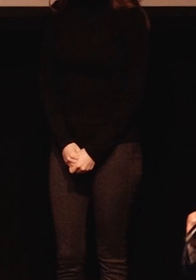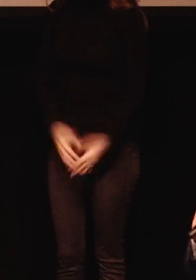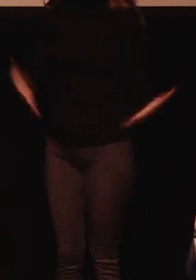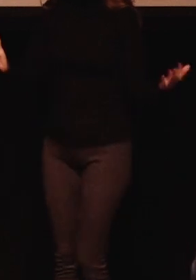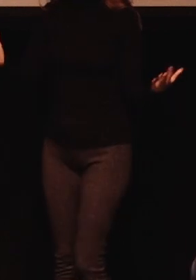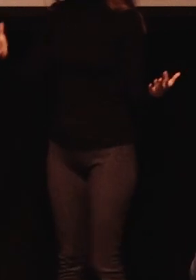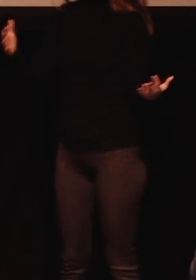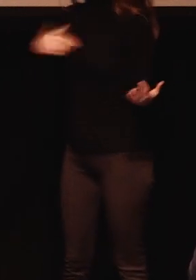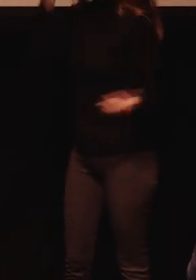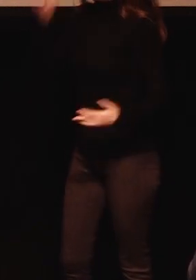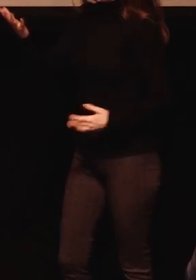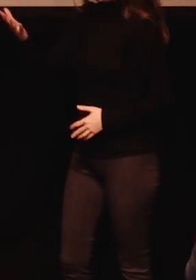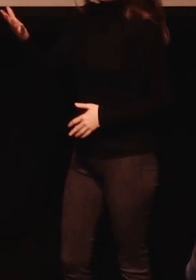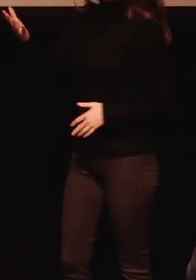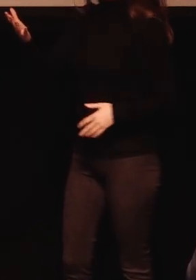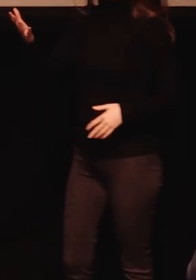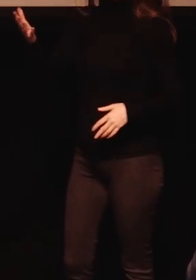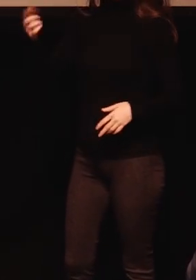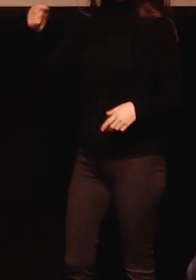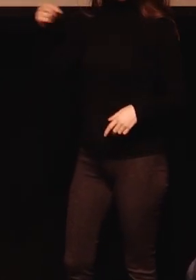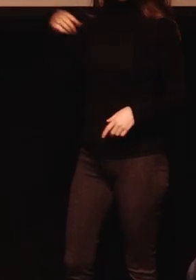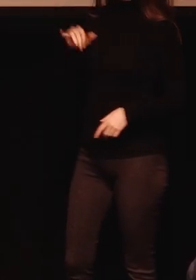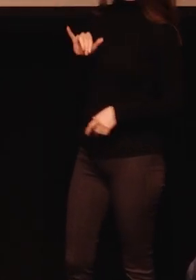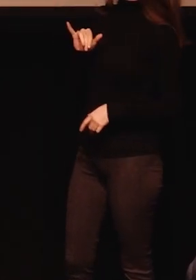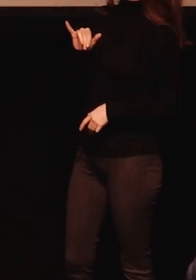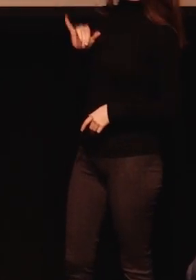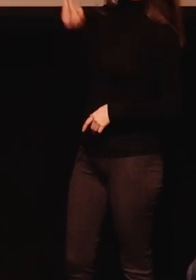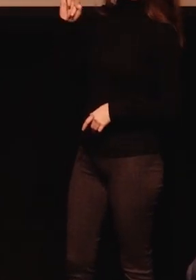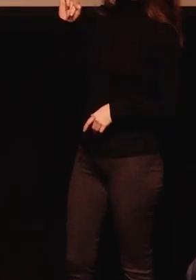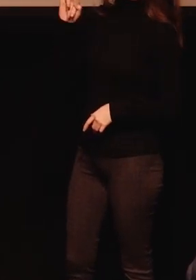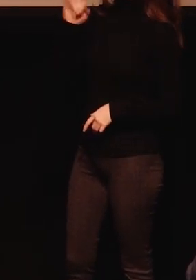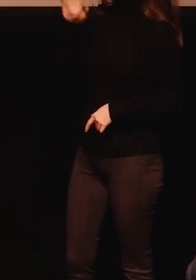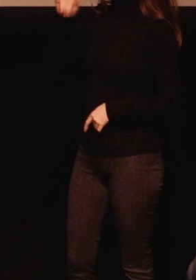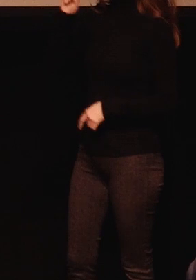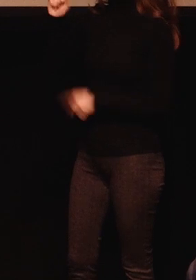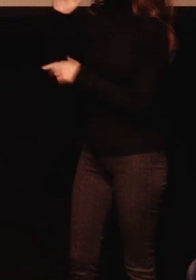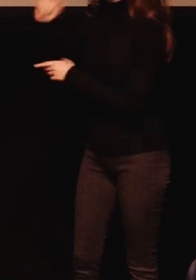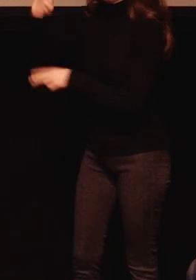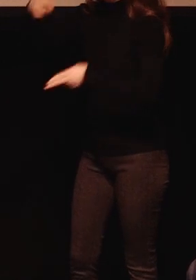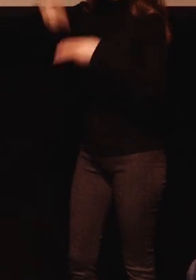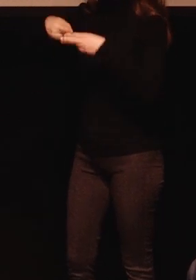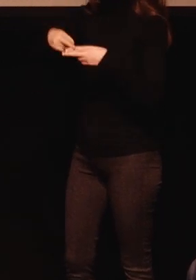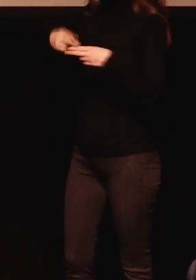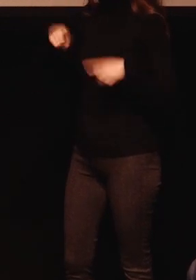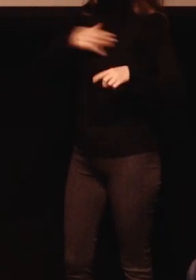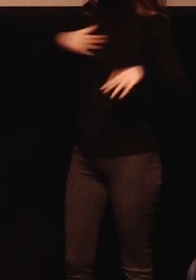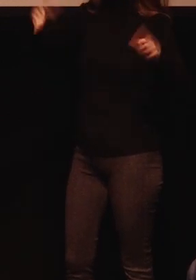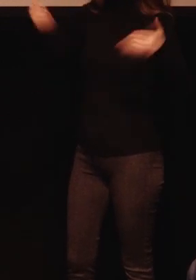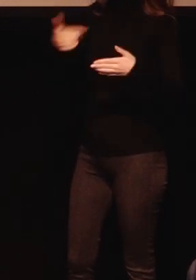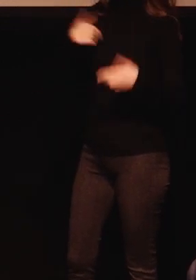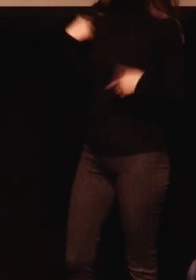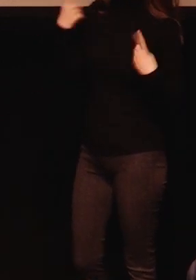So I got to tell you, Yitzi mentioned in my introduction that I've done some programming a time or two for